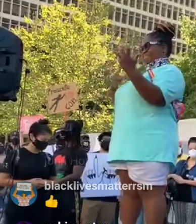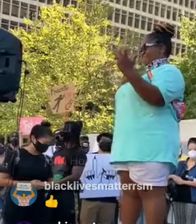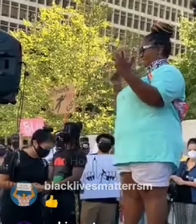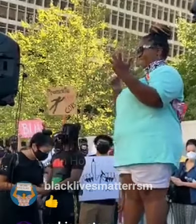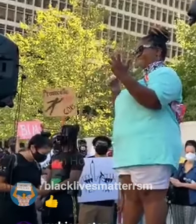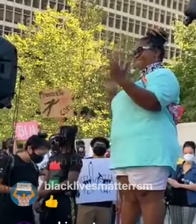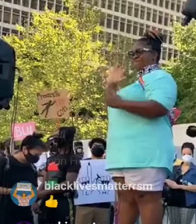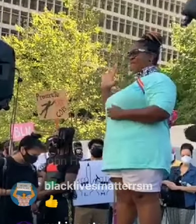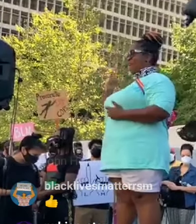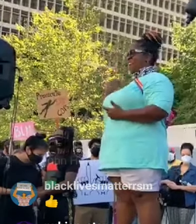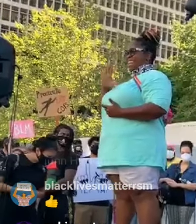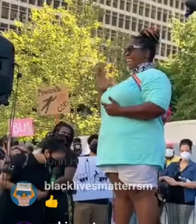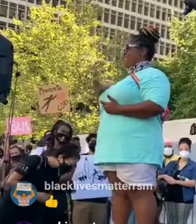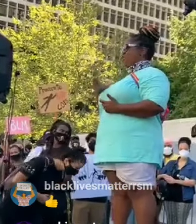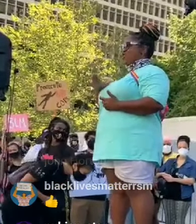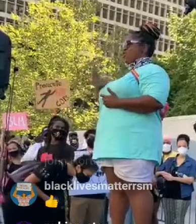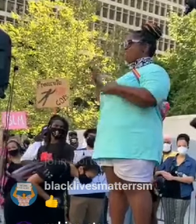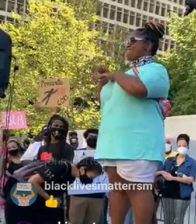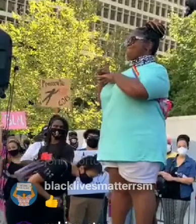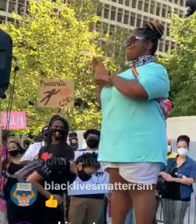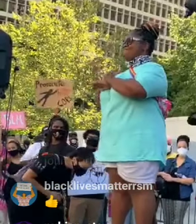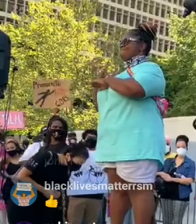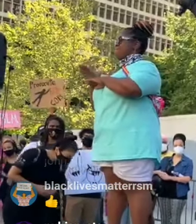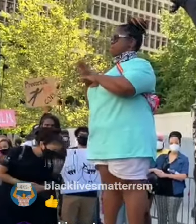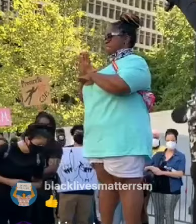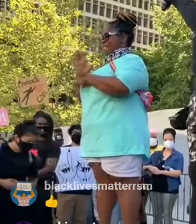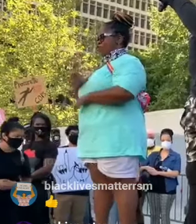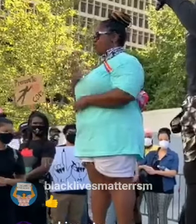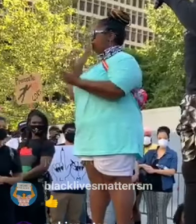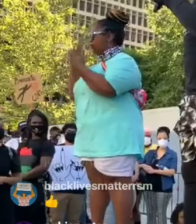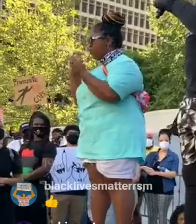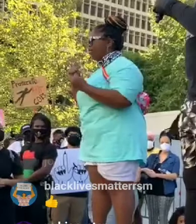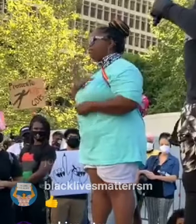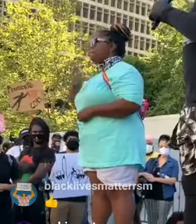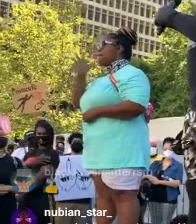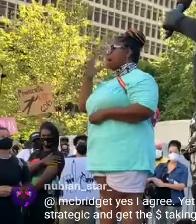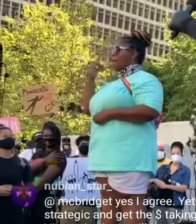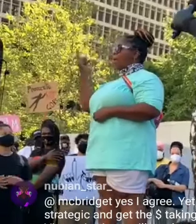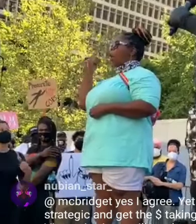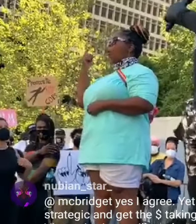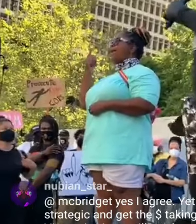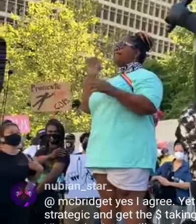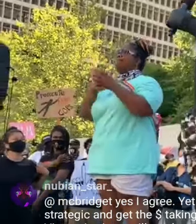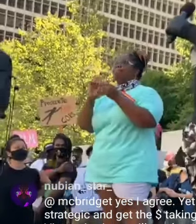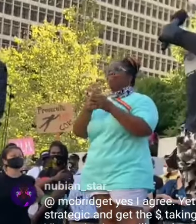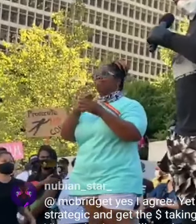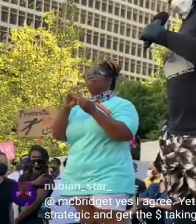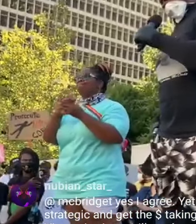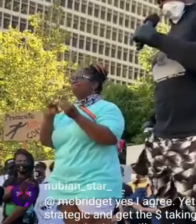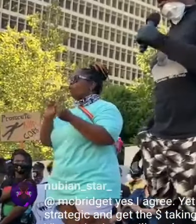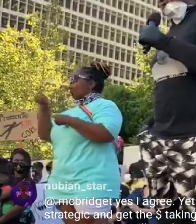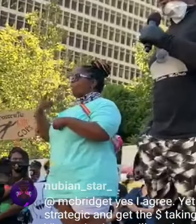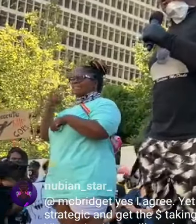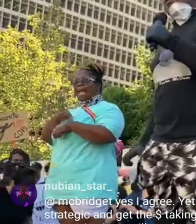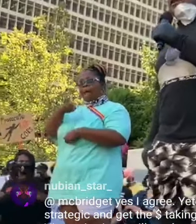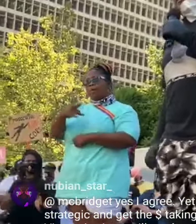I never used to sing in public. There's actually a good story my mom always tells that the only time